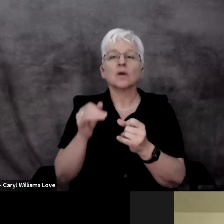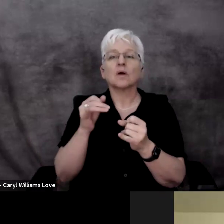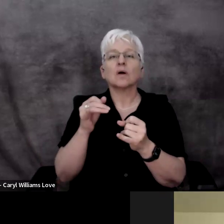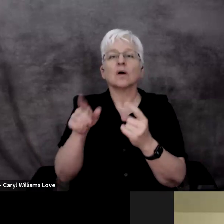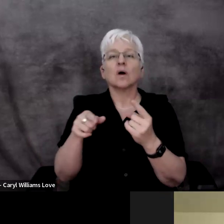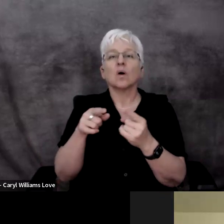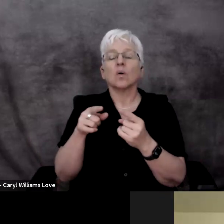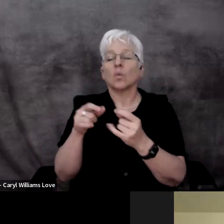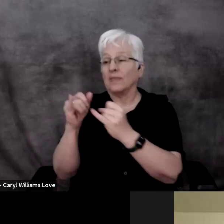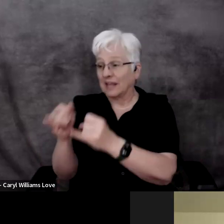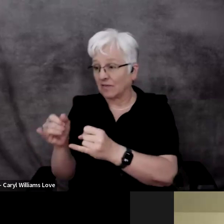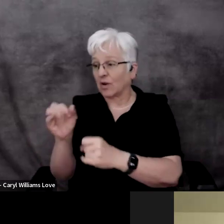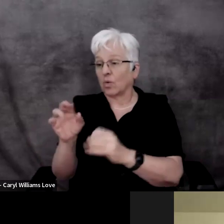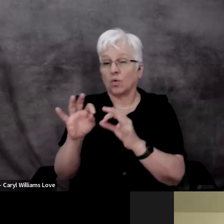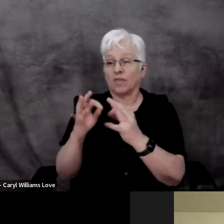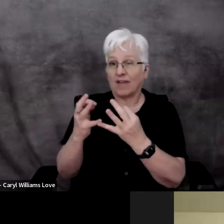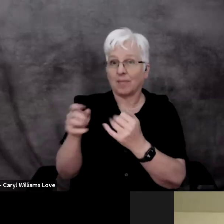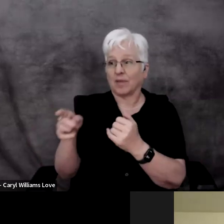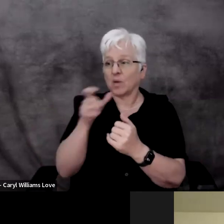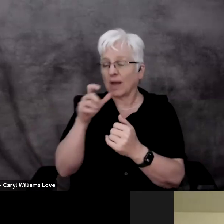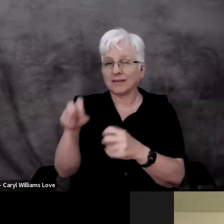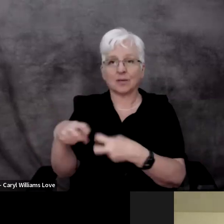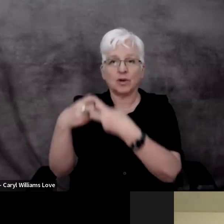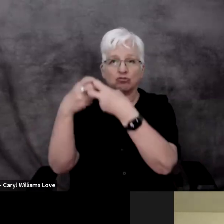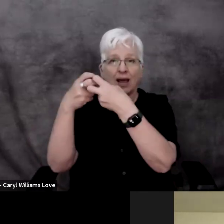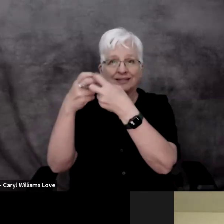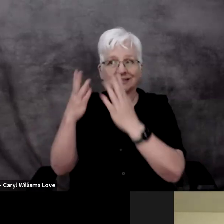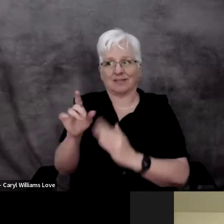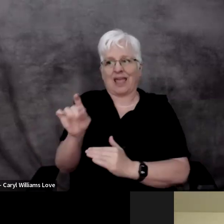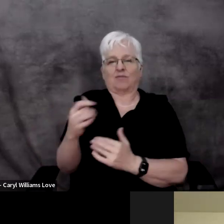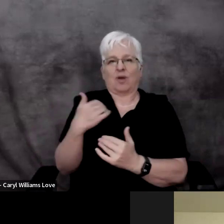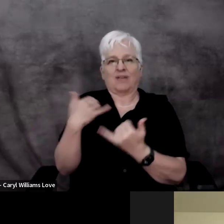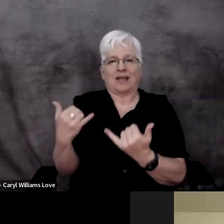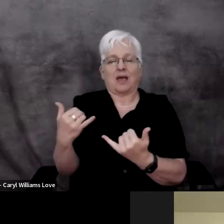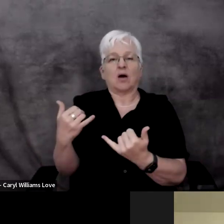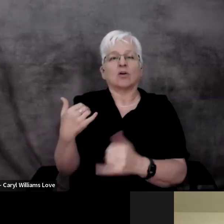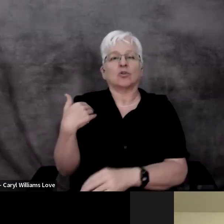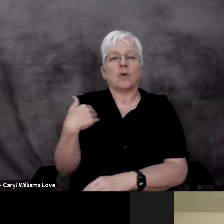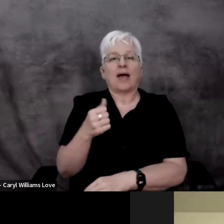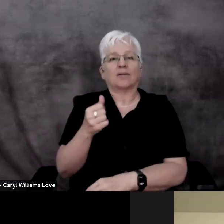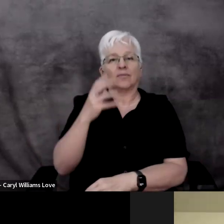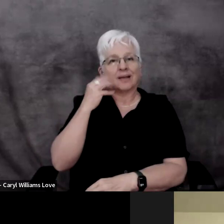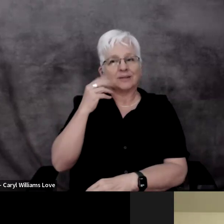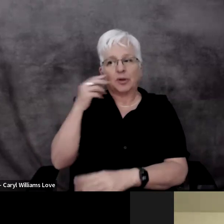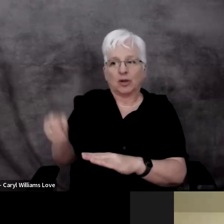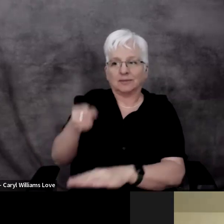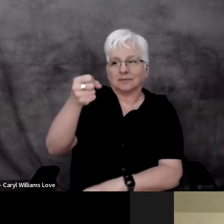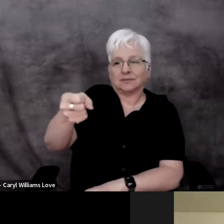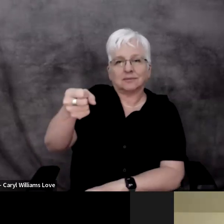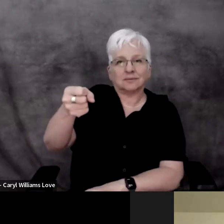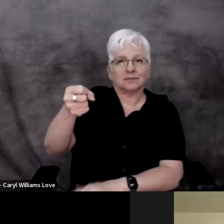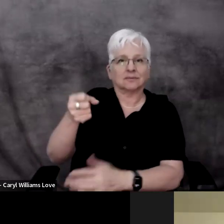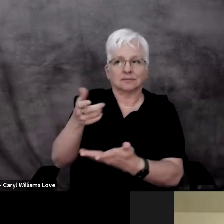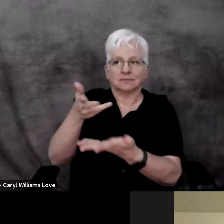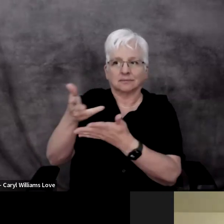can't wait. And then staff really need to be skilled, a lack of skilled staff in the